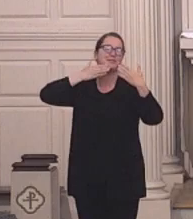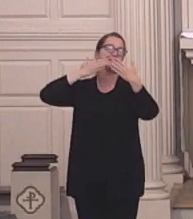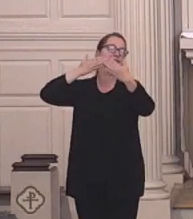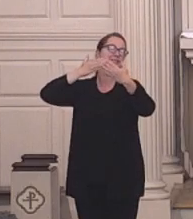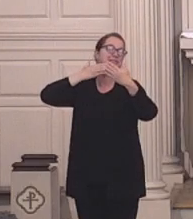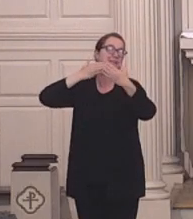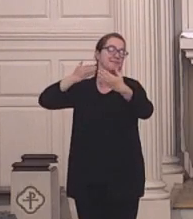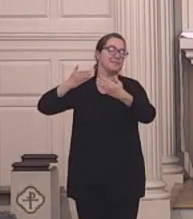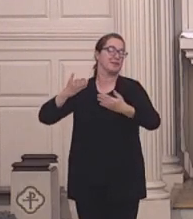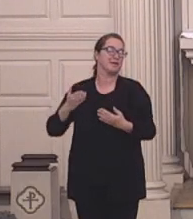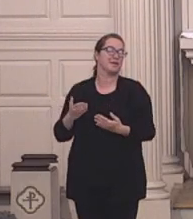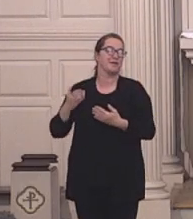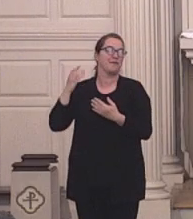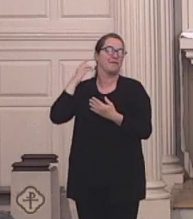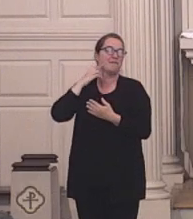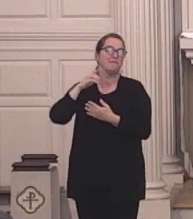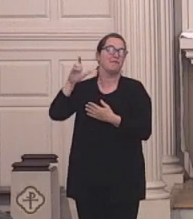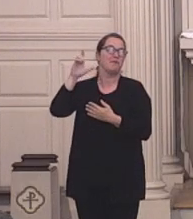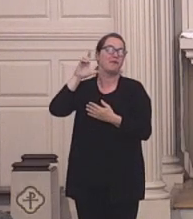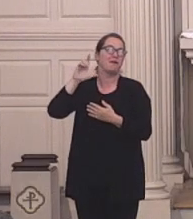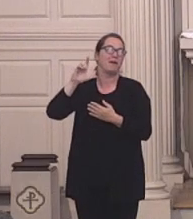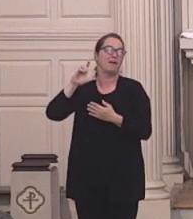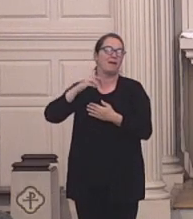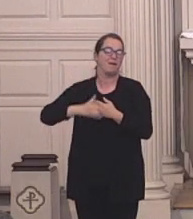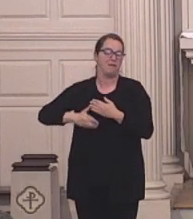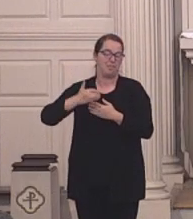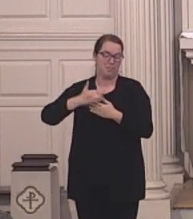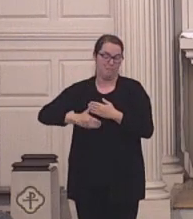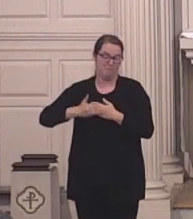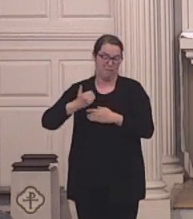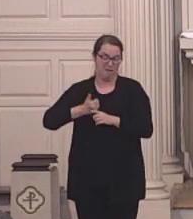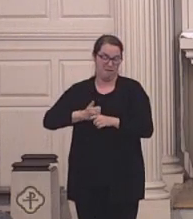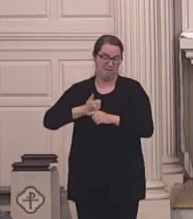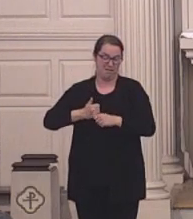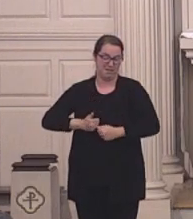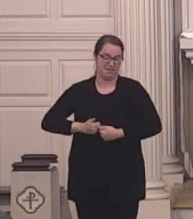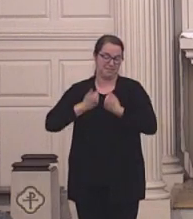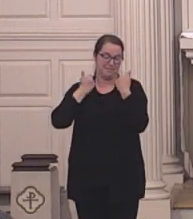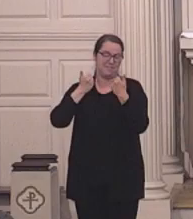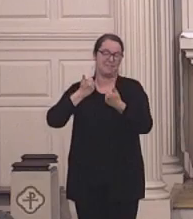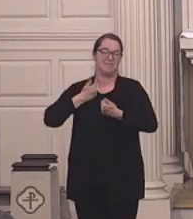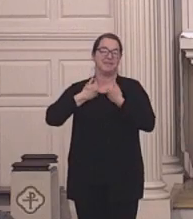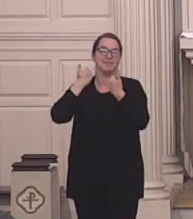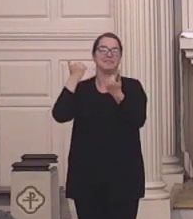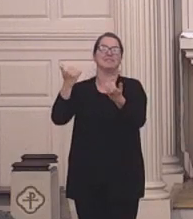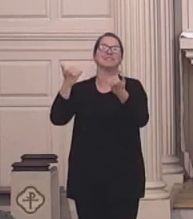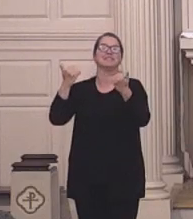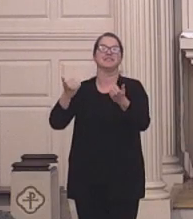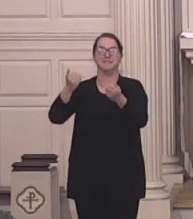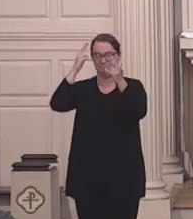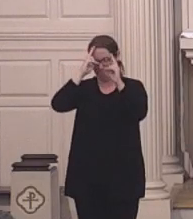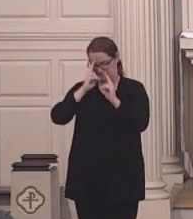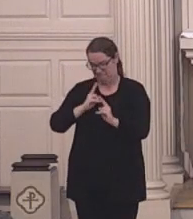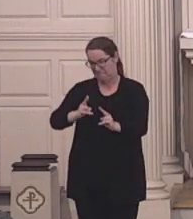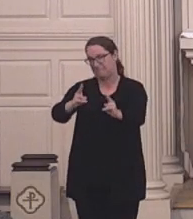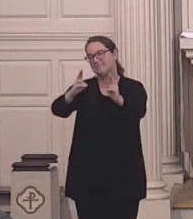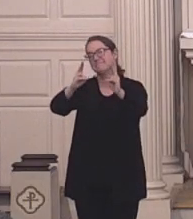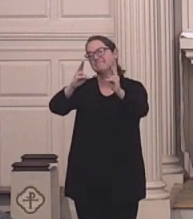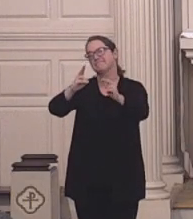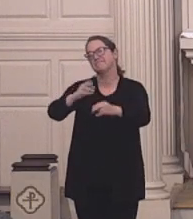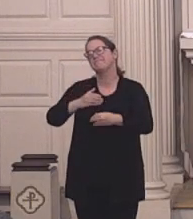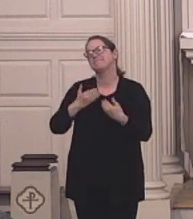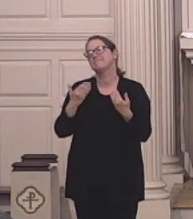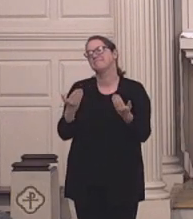thanksgiving is the quickening and the living. Bread today before